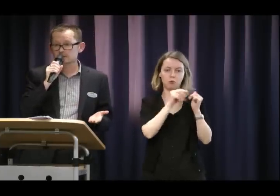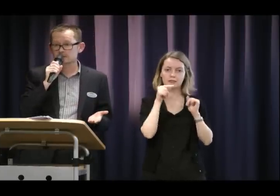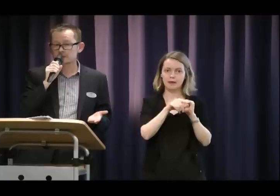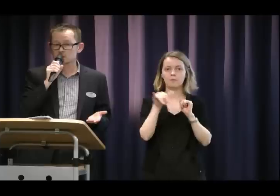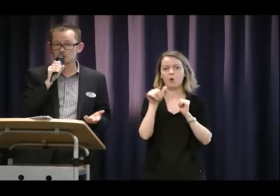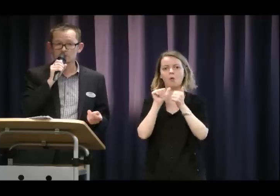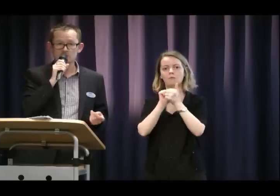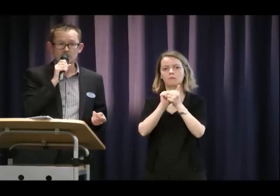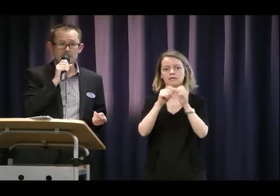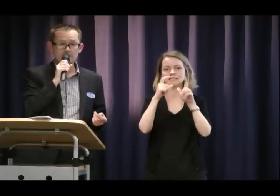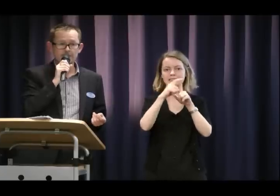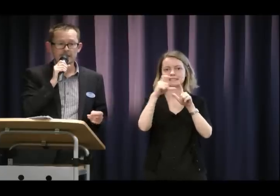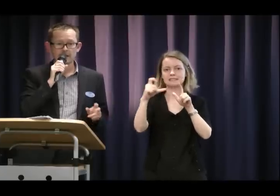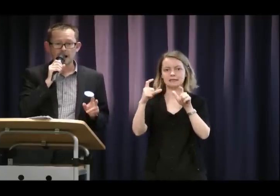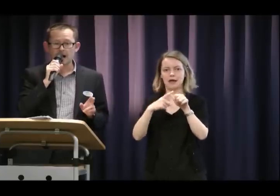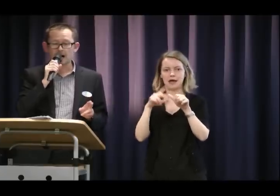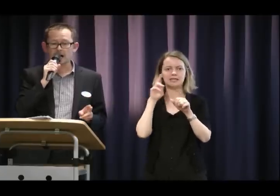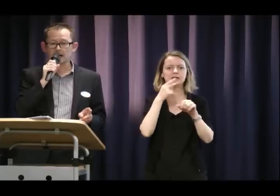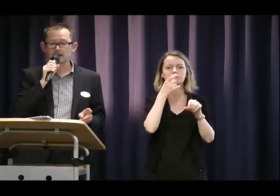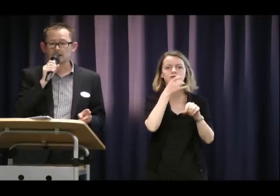DCA, Deaf Children Australia,